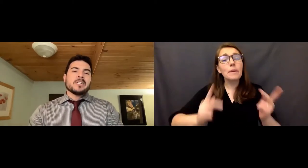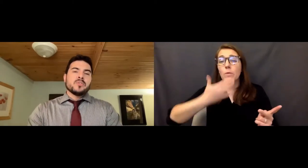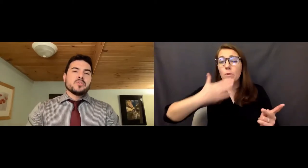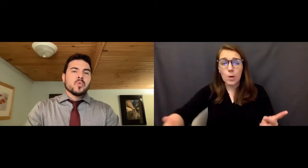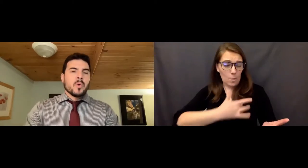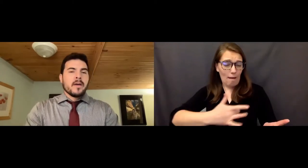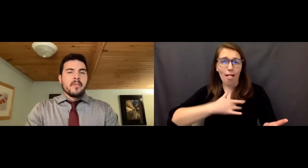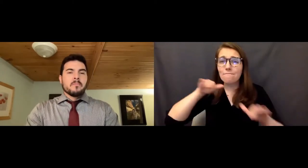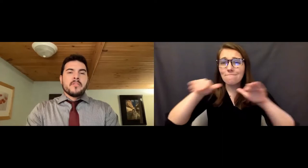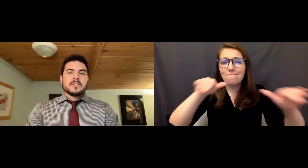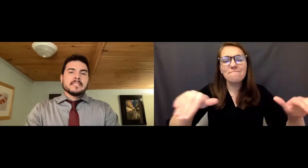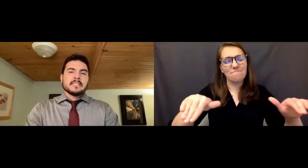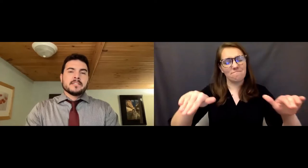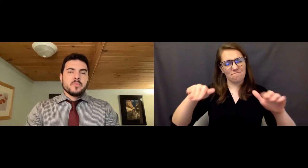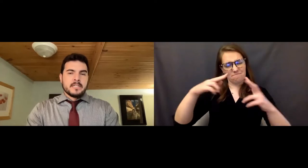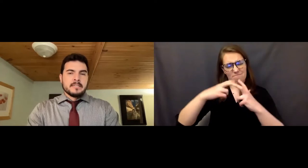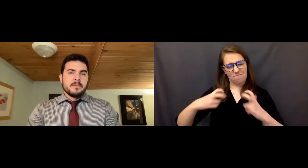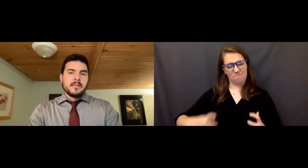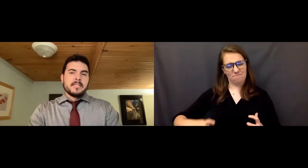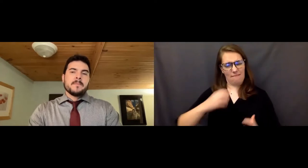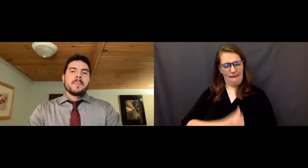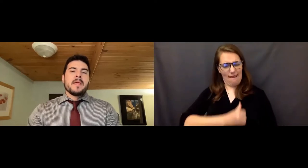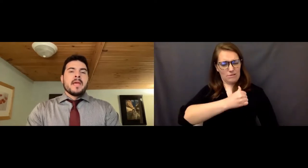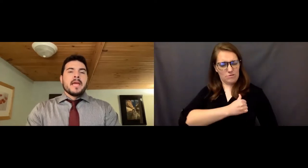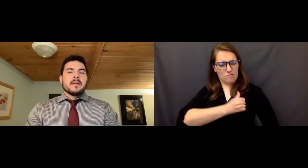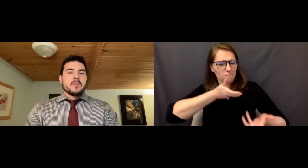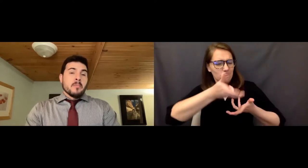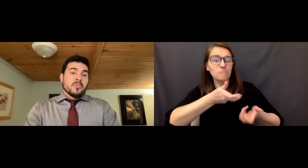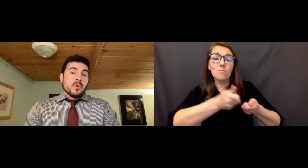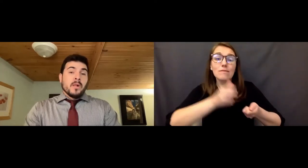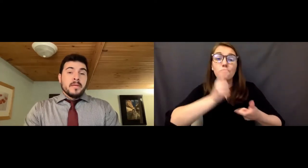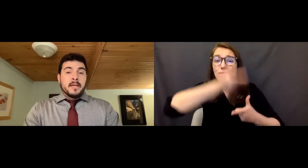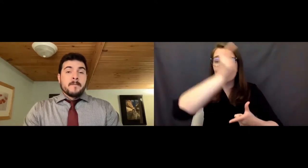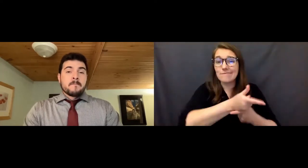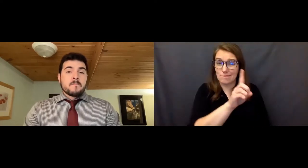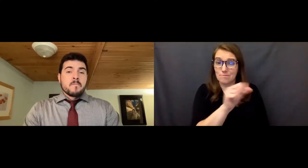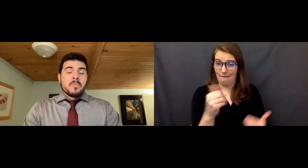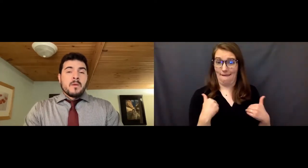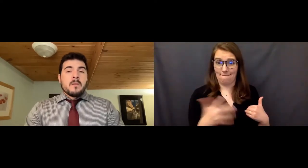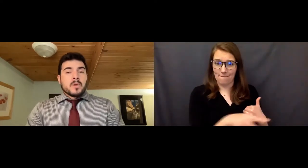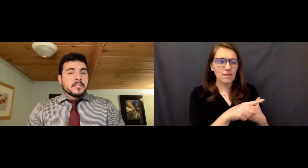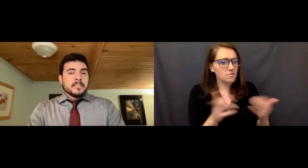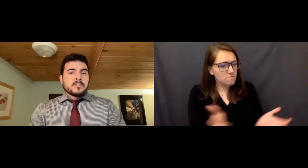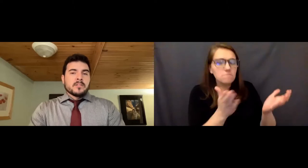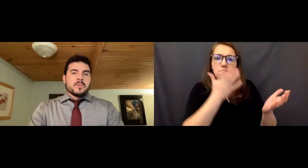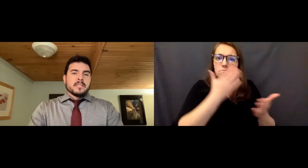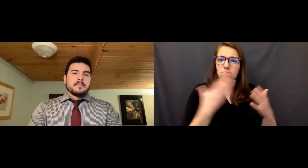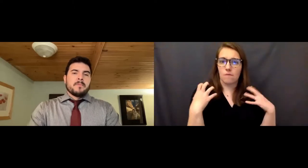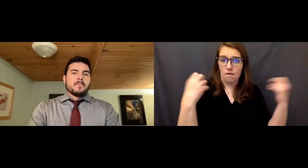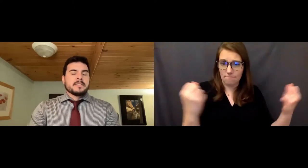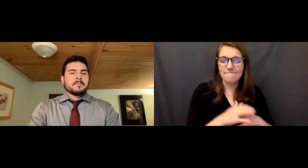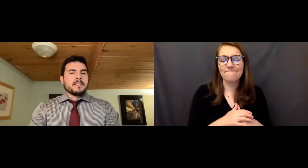their attitudes toward their brothers and sisters with disabilities and to promote their well-being. Prejudice starts